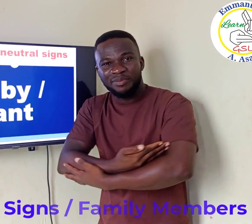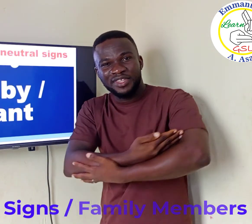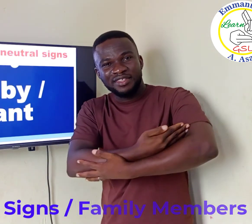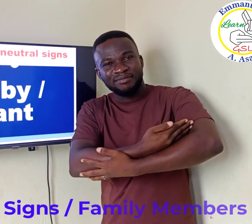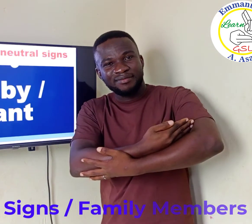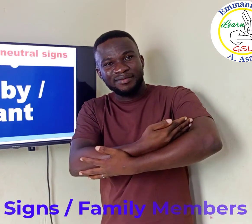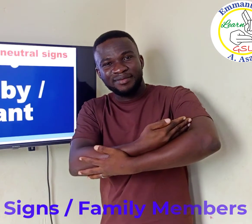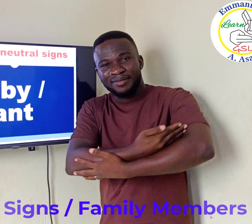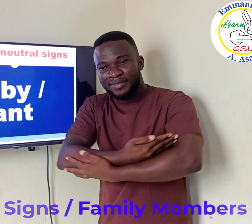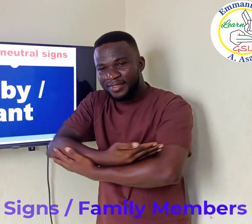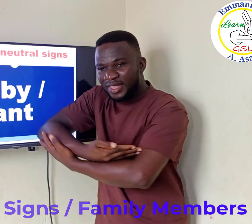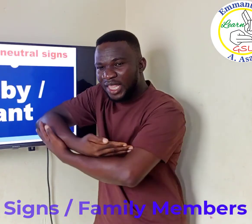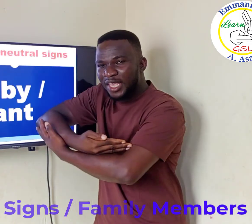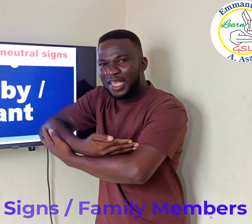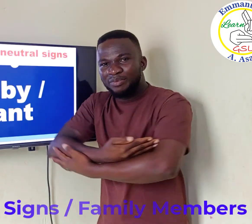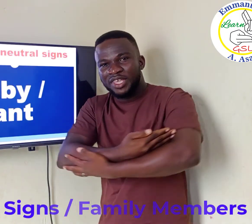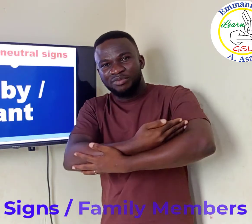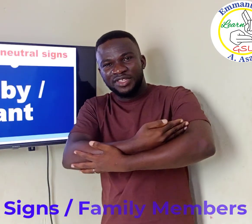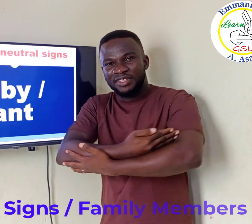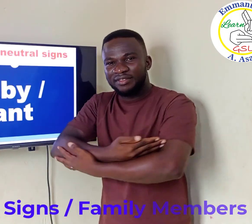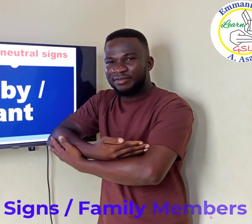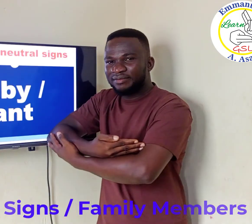baby, baby.